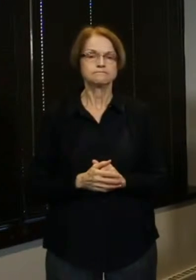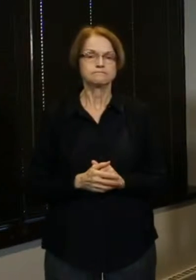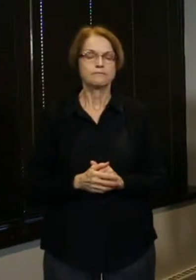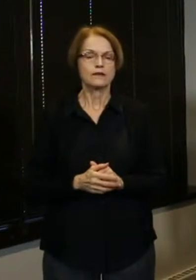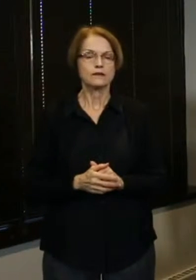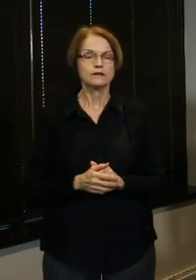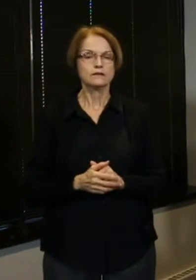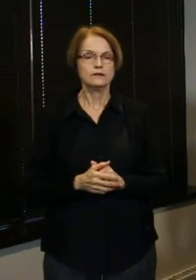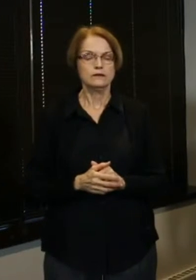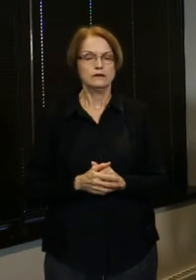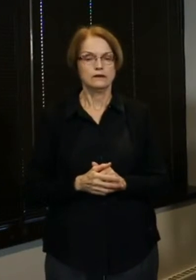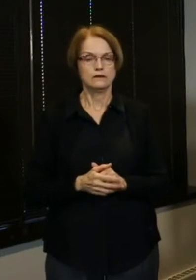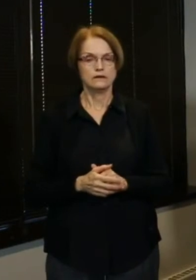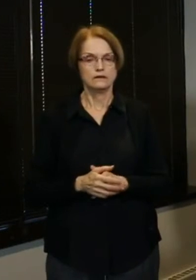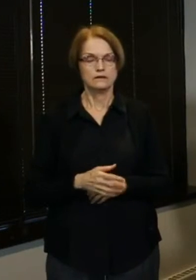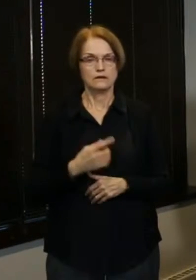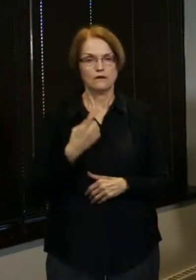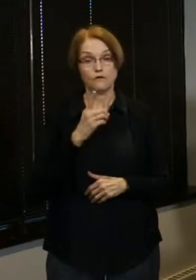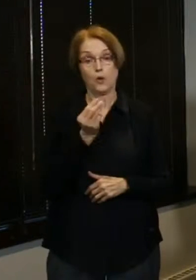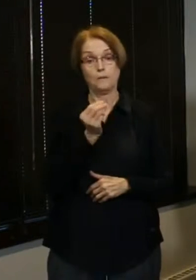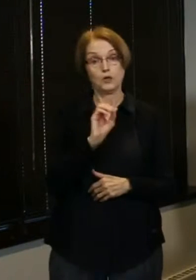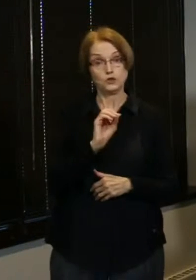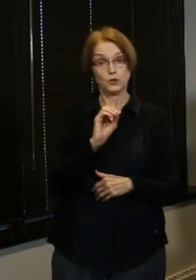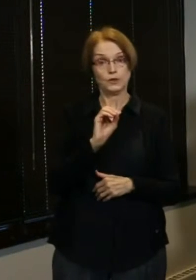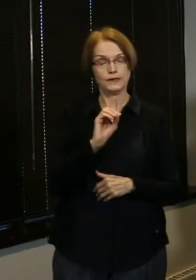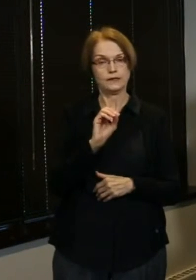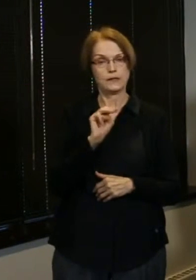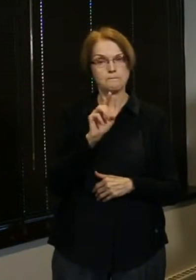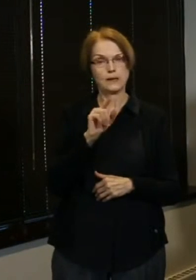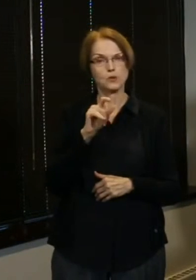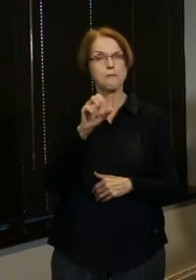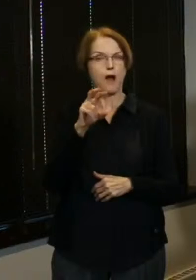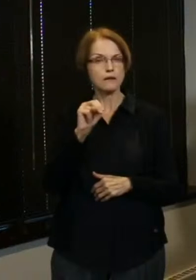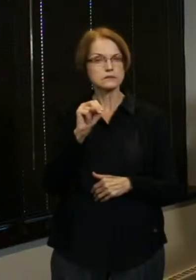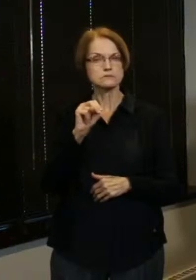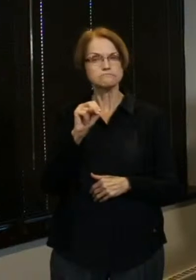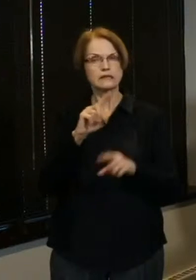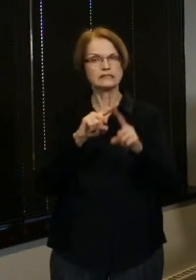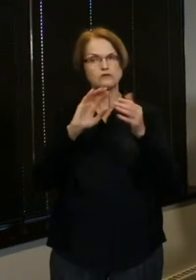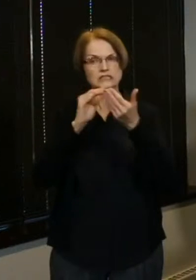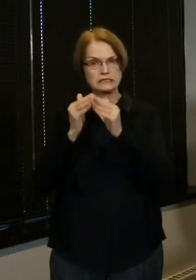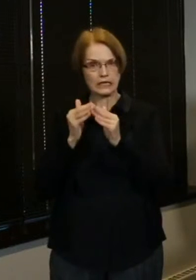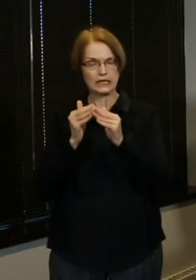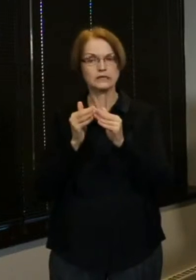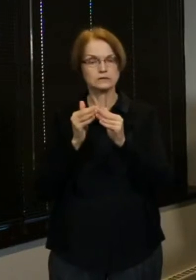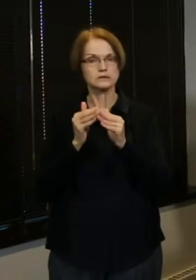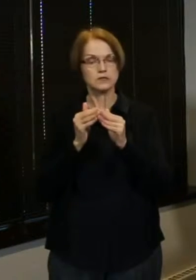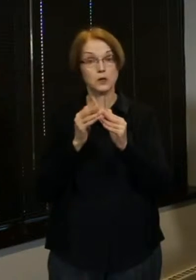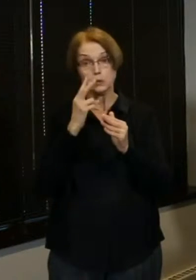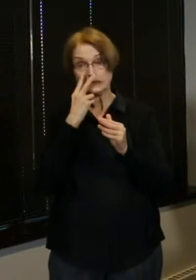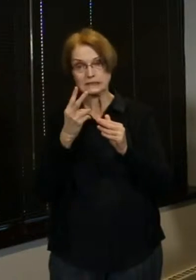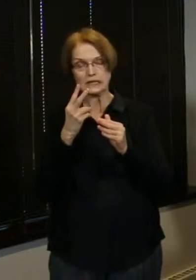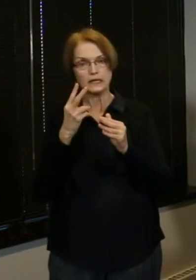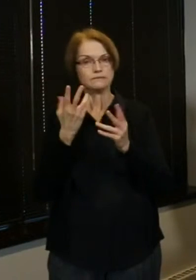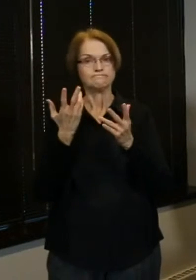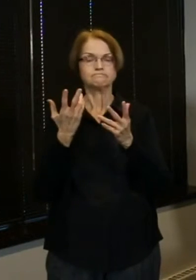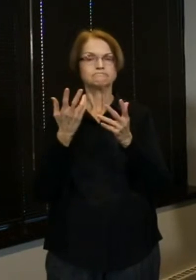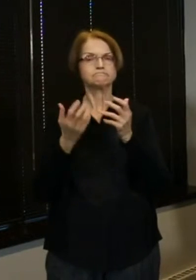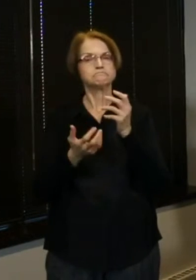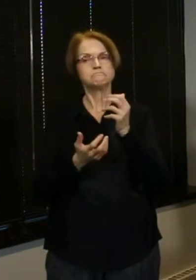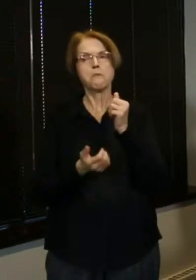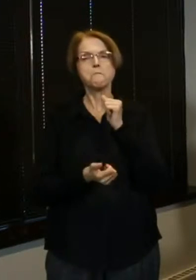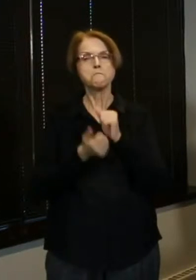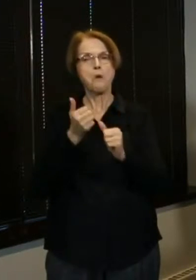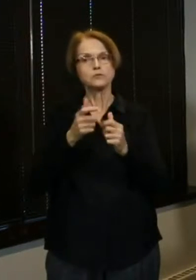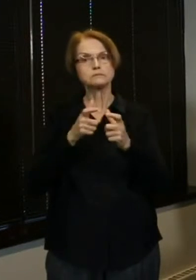For the cases across Missouri metropolitan areas, again, that curve remains pretty similar across most